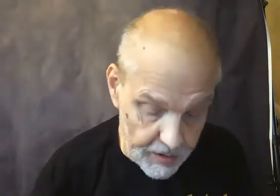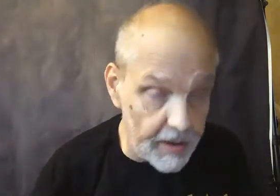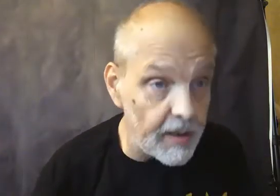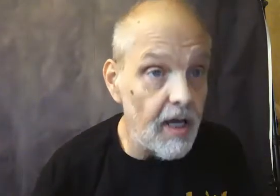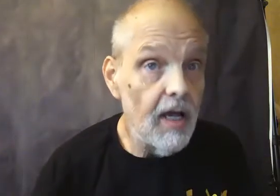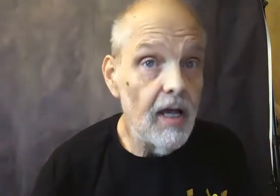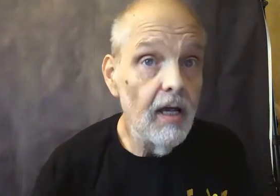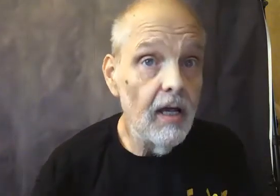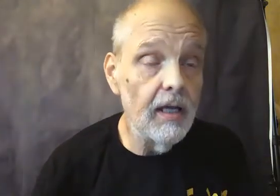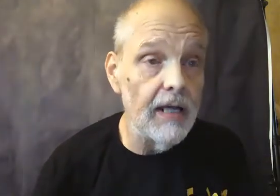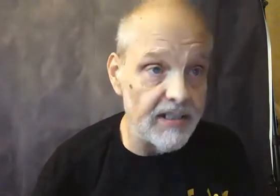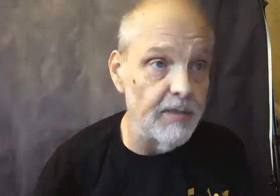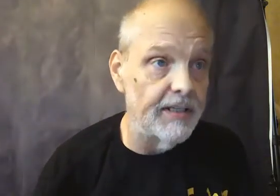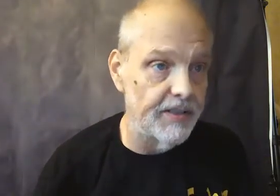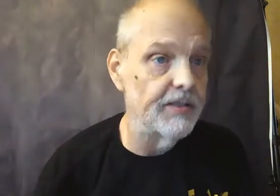signing, it has to be consistent.